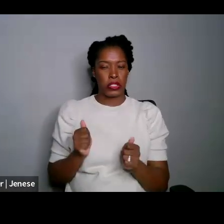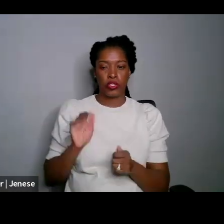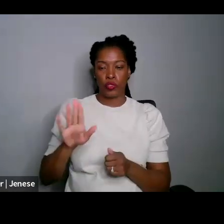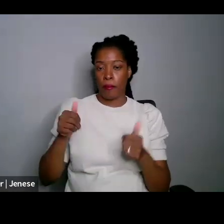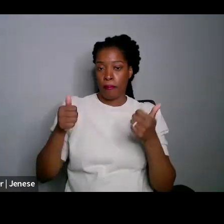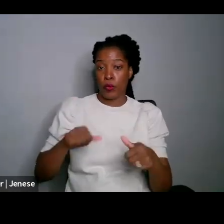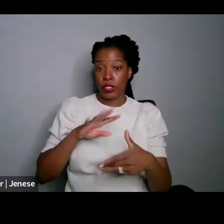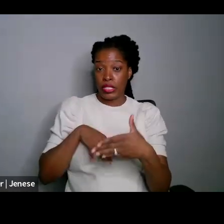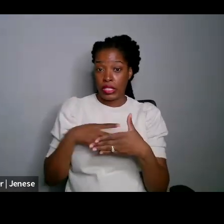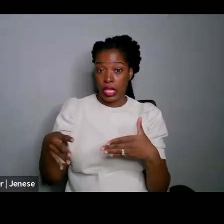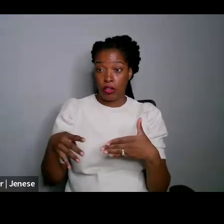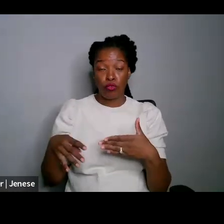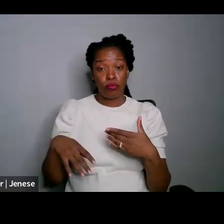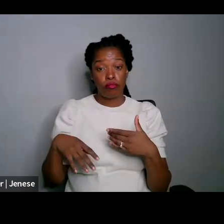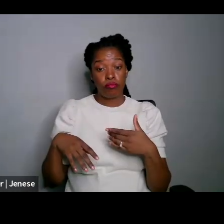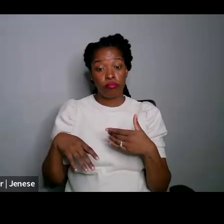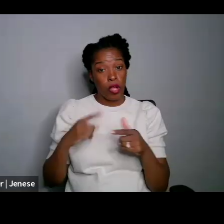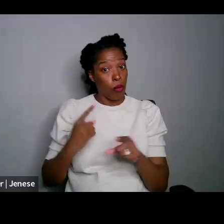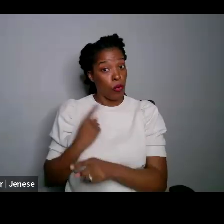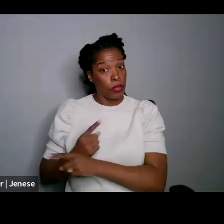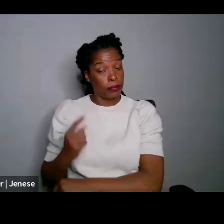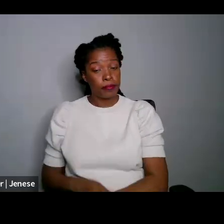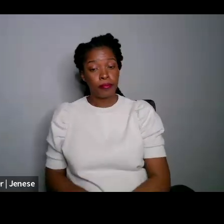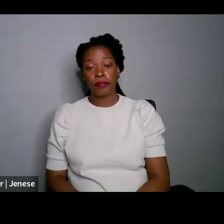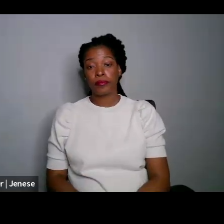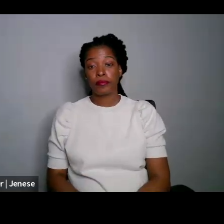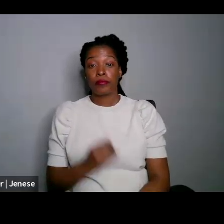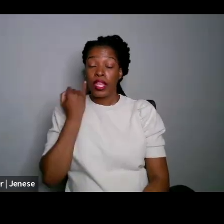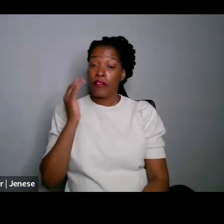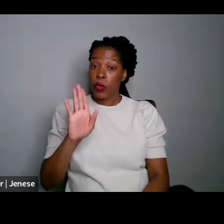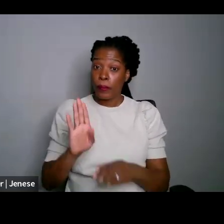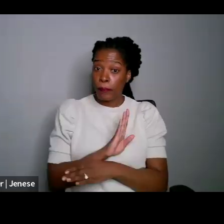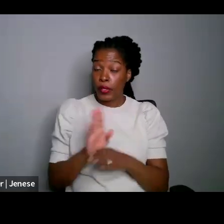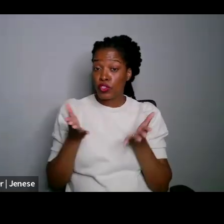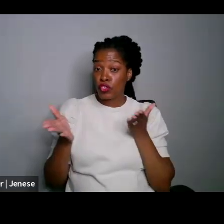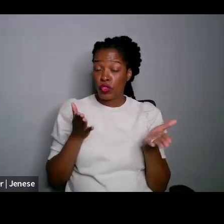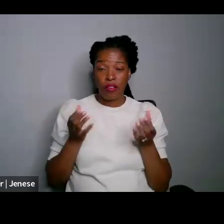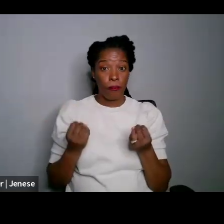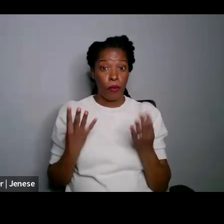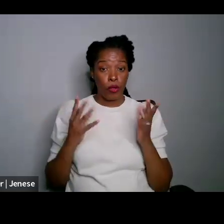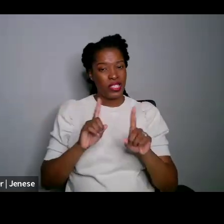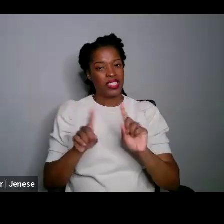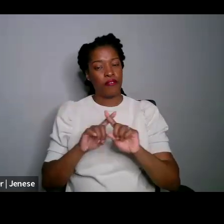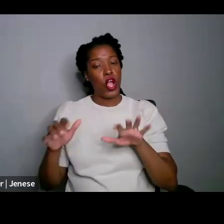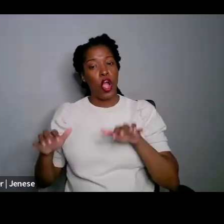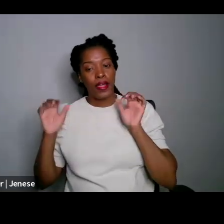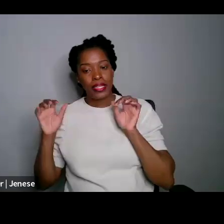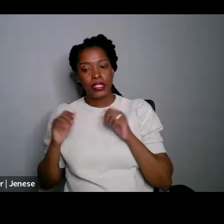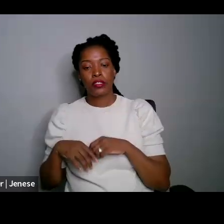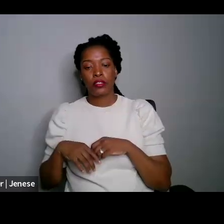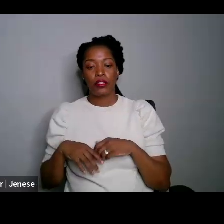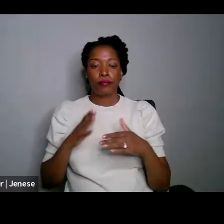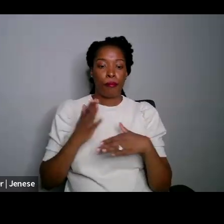serves multiple audiences, for example, customers and partners, test separate content streams for each